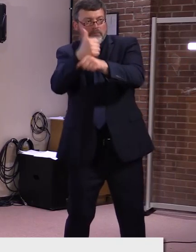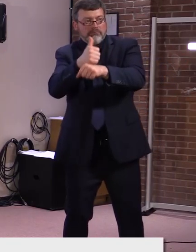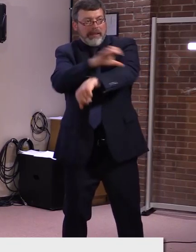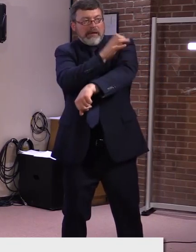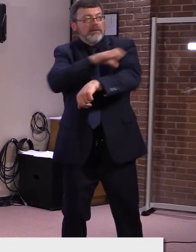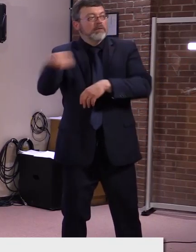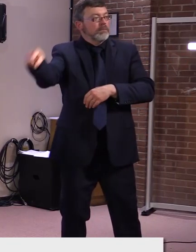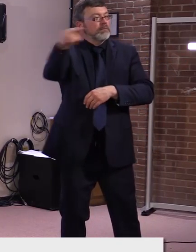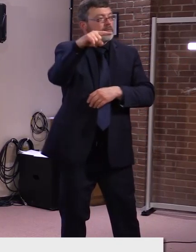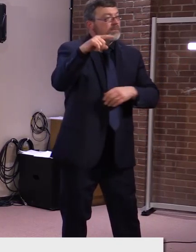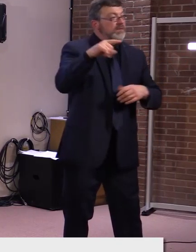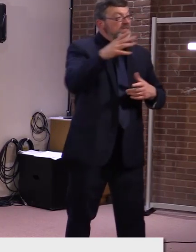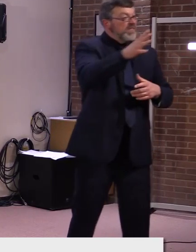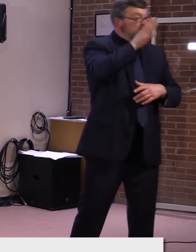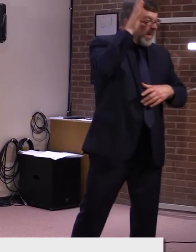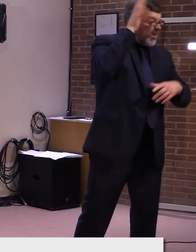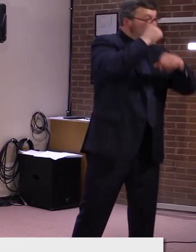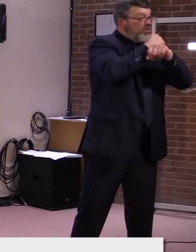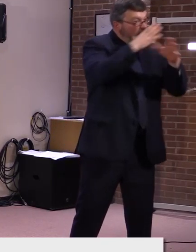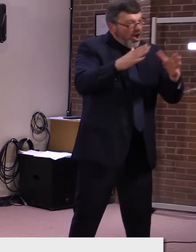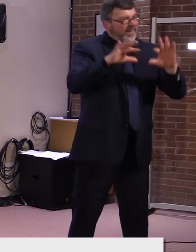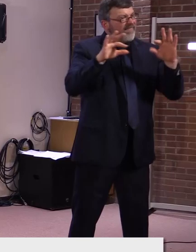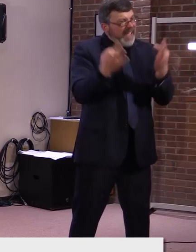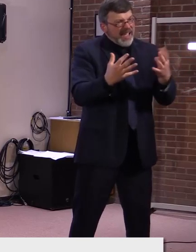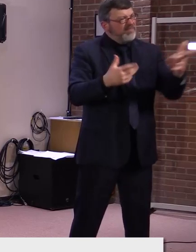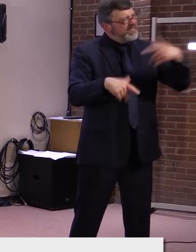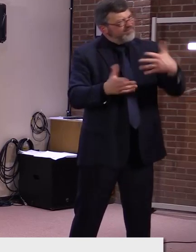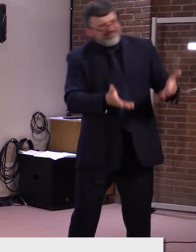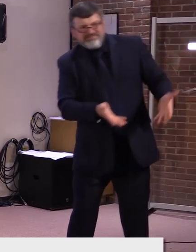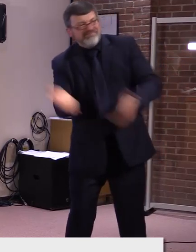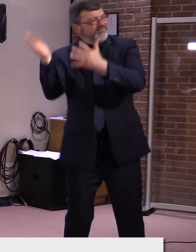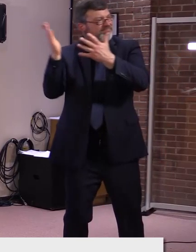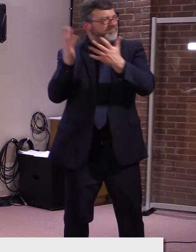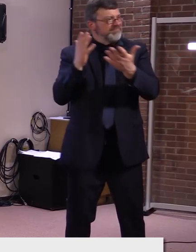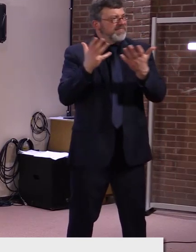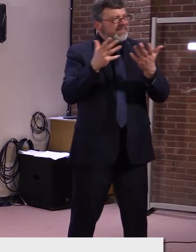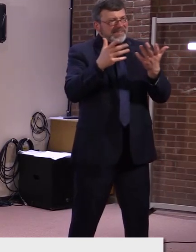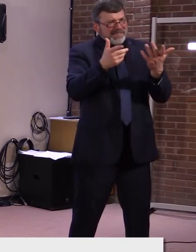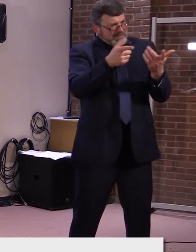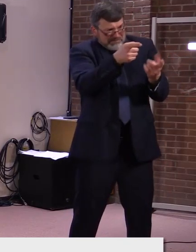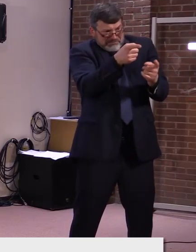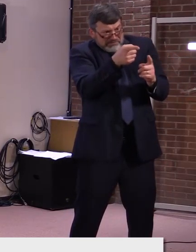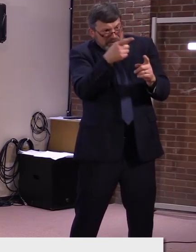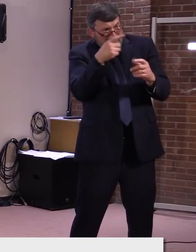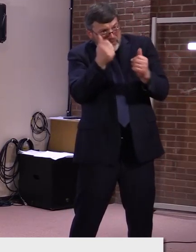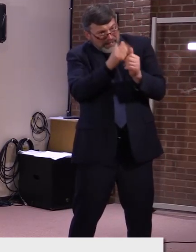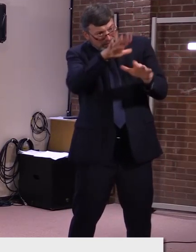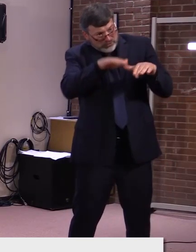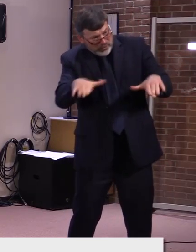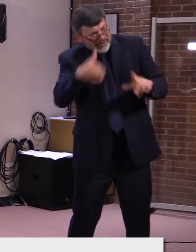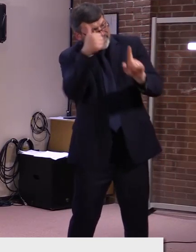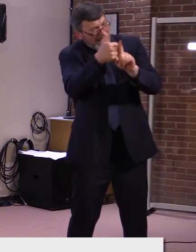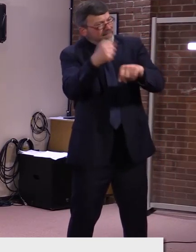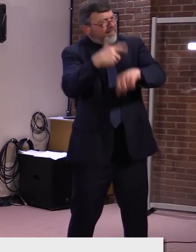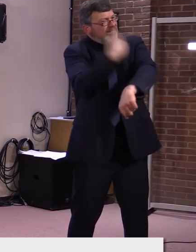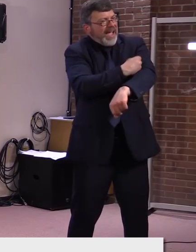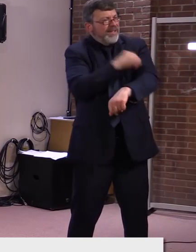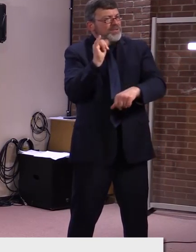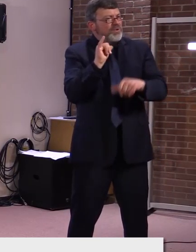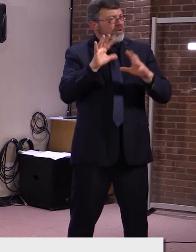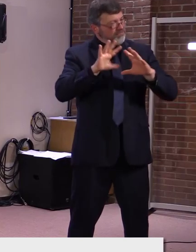are unvaccinated are also welcome to get their shot right along with their child. Again, we've scheduled